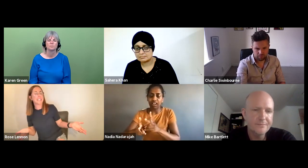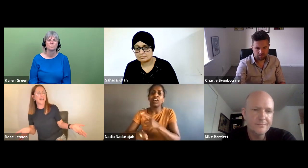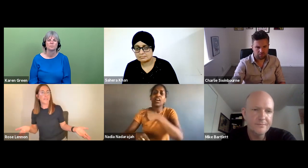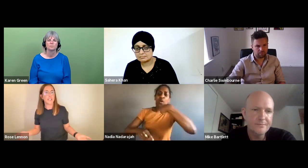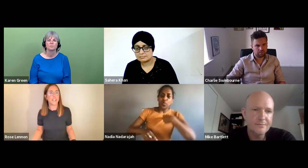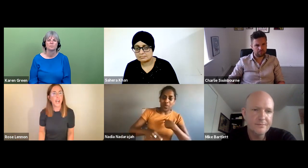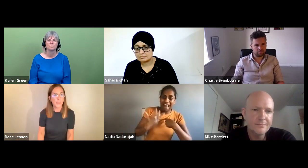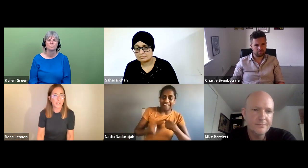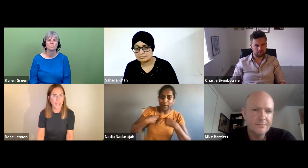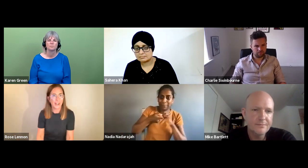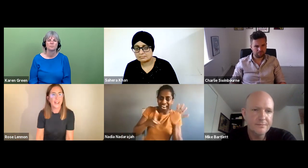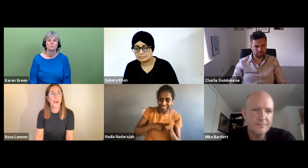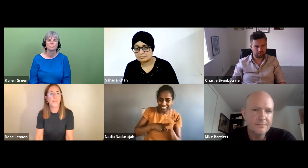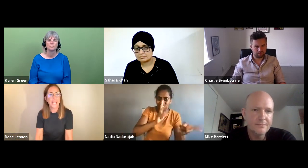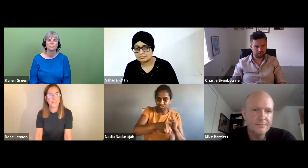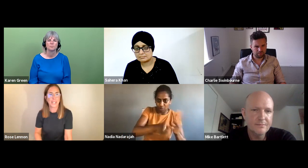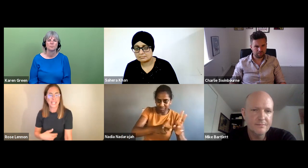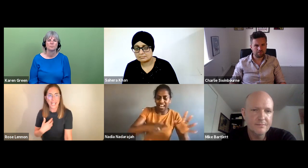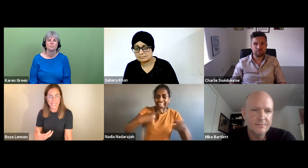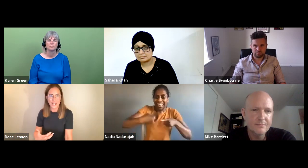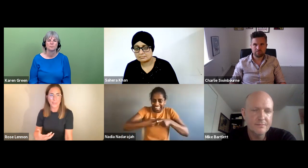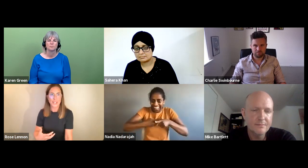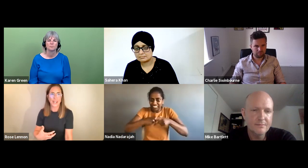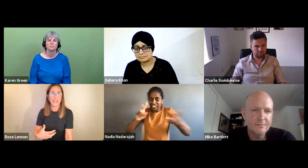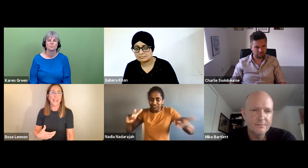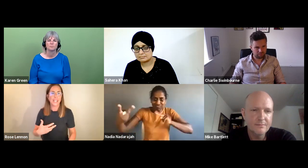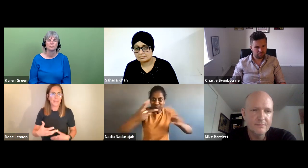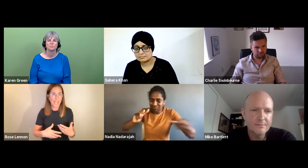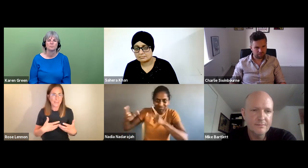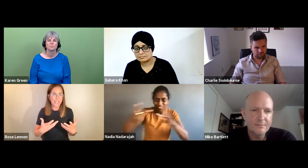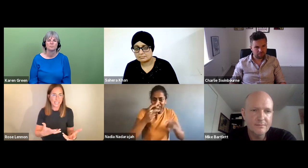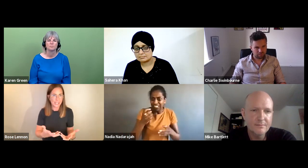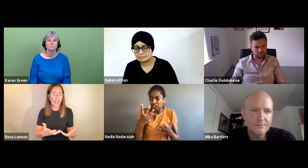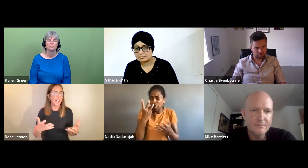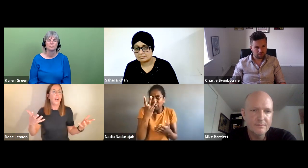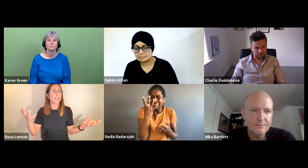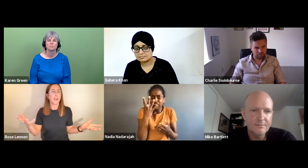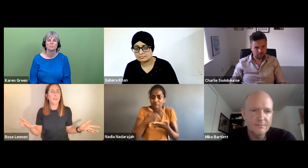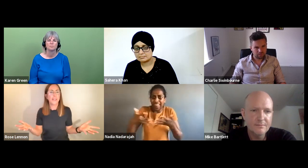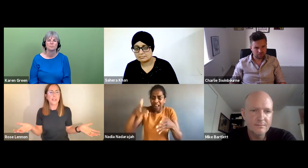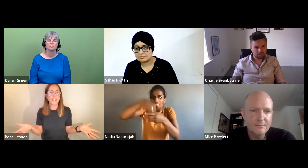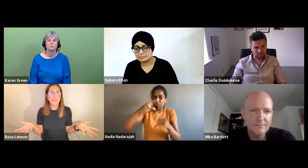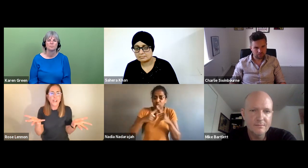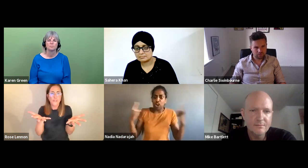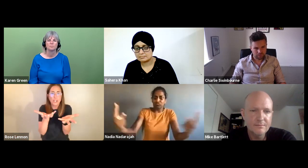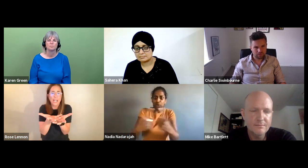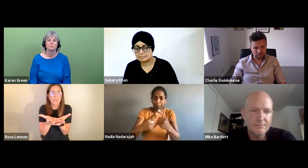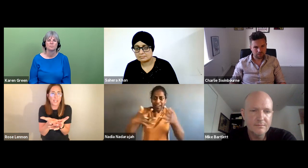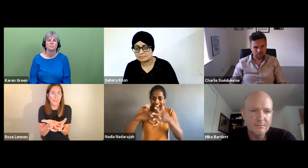had a French interpreter and we had a BSL interpreter, and then it became an English. So I think there was 3 or 4 languages